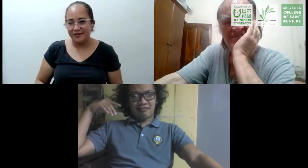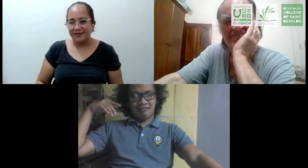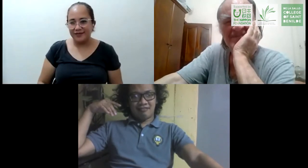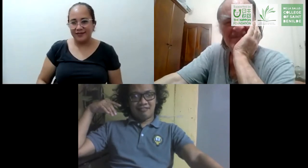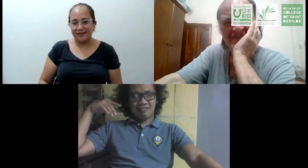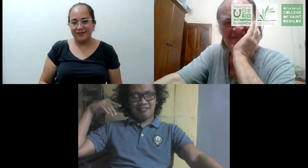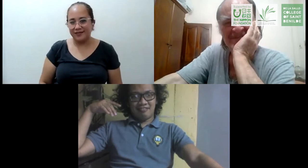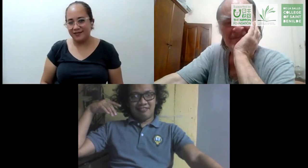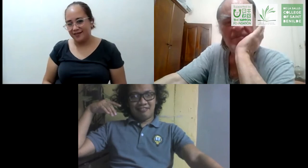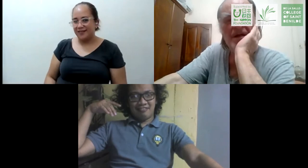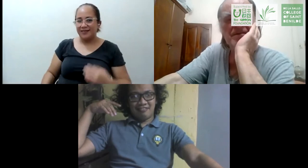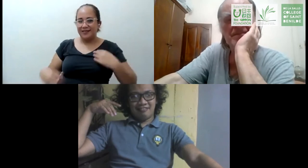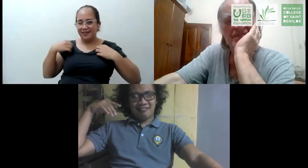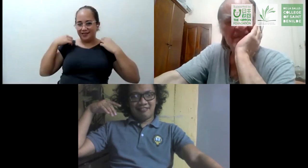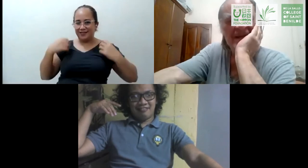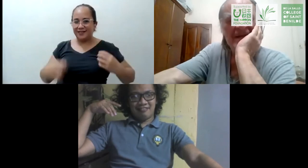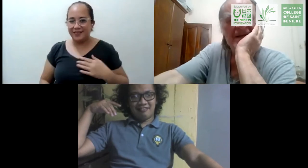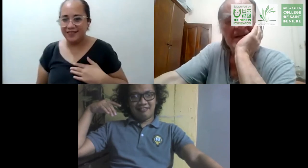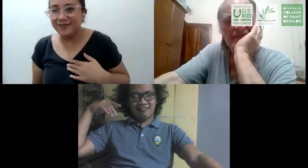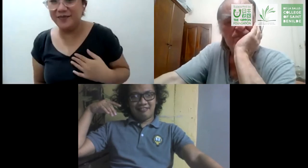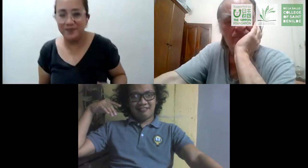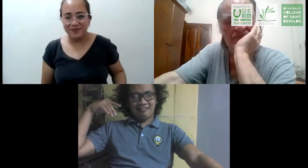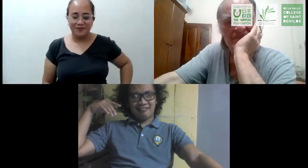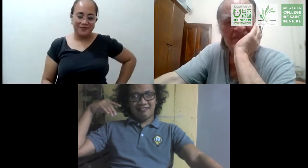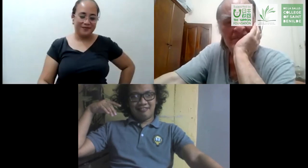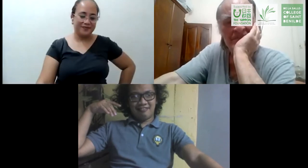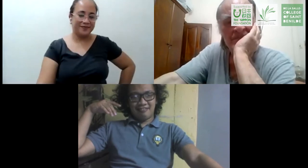Meng has her hand up. Yes.